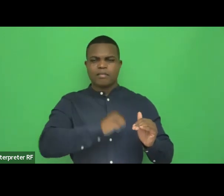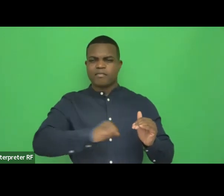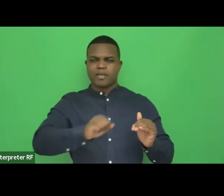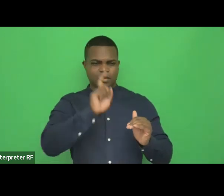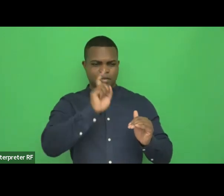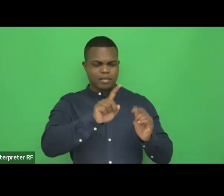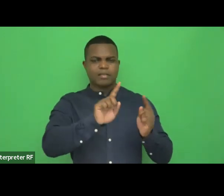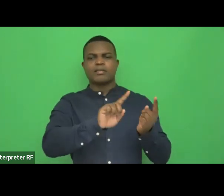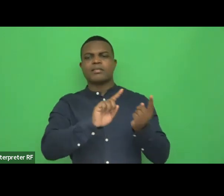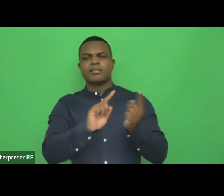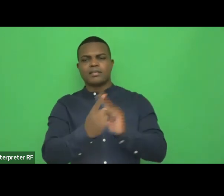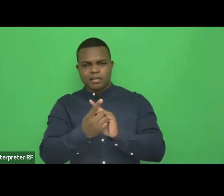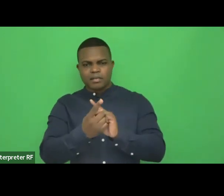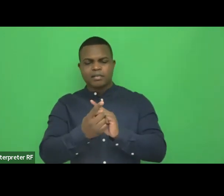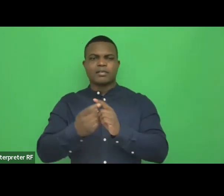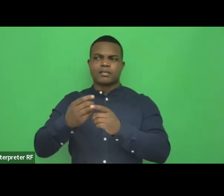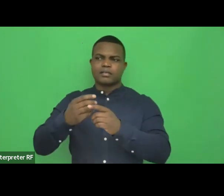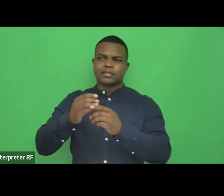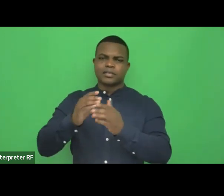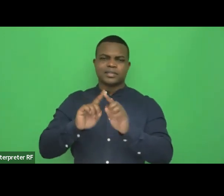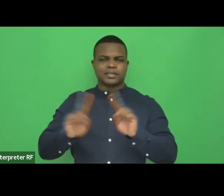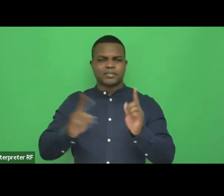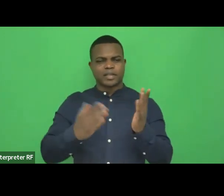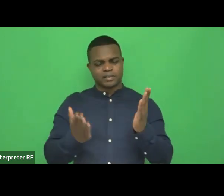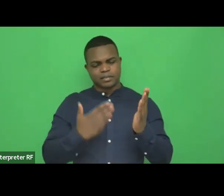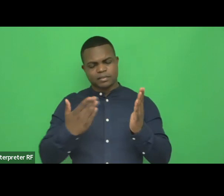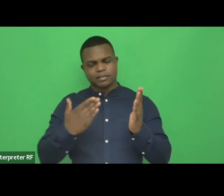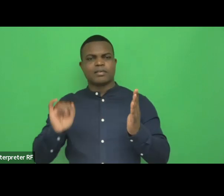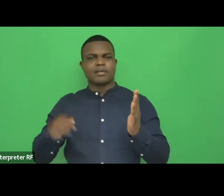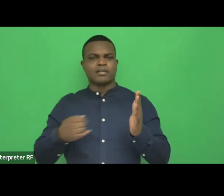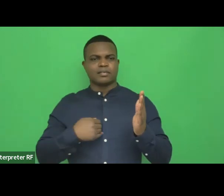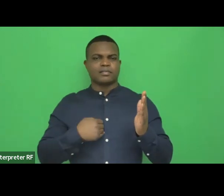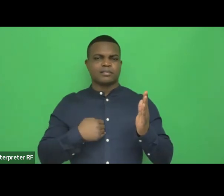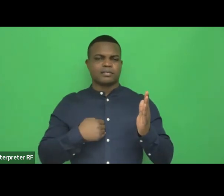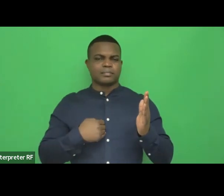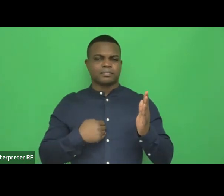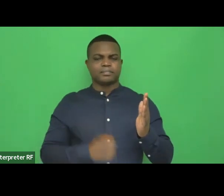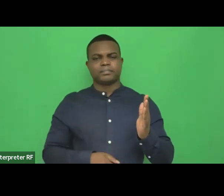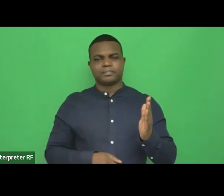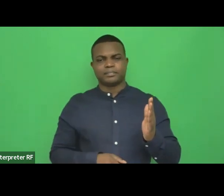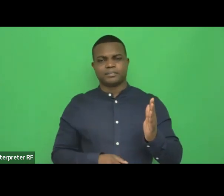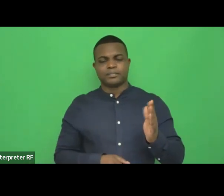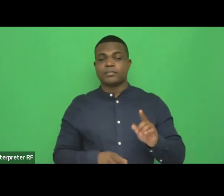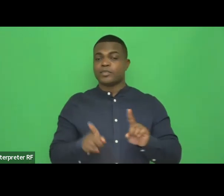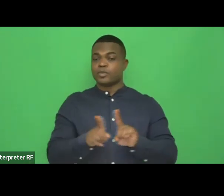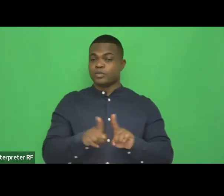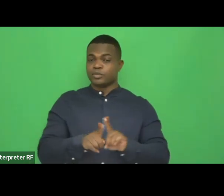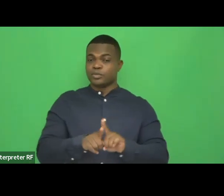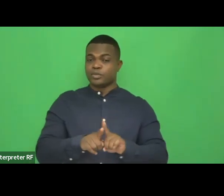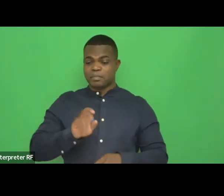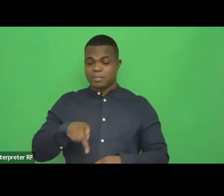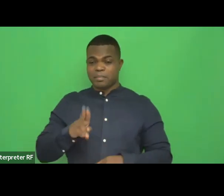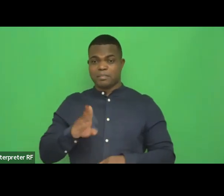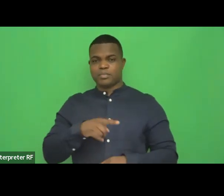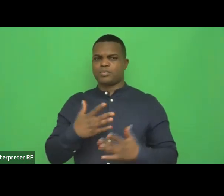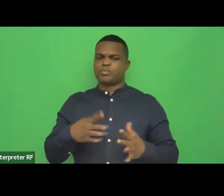have the benefits of EPUB, such as I can change the colors, I can change the